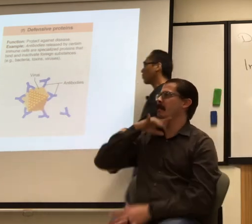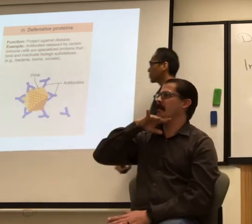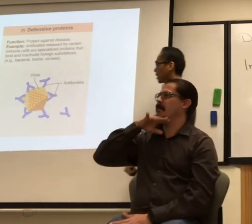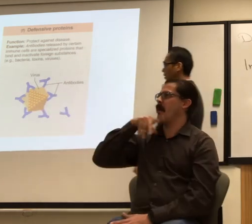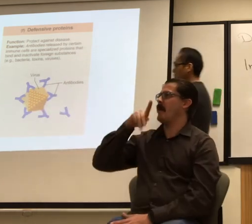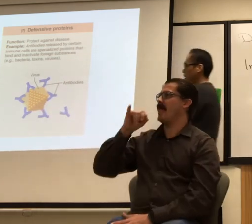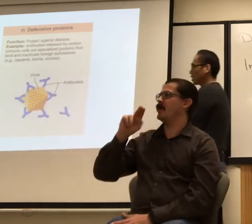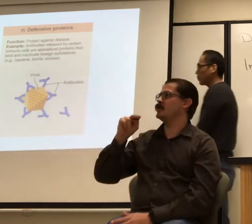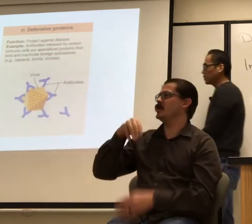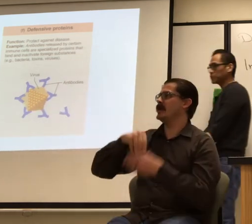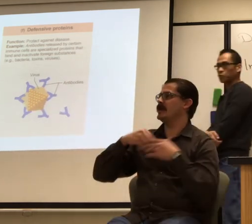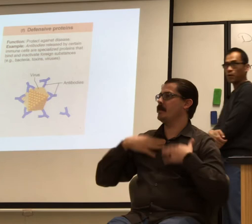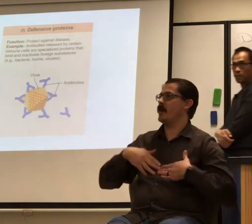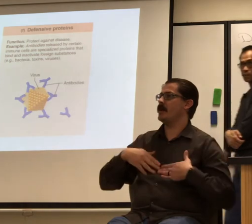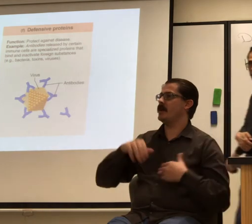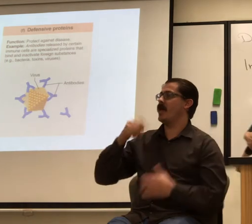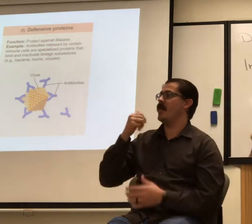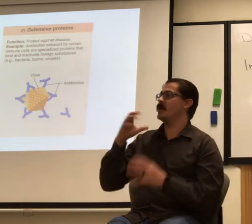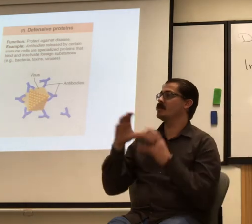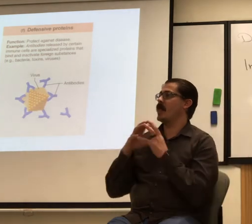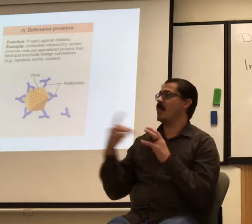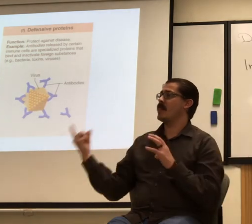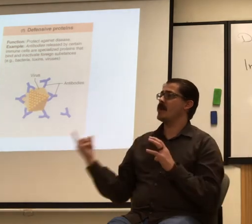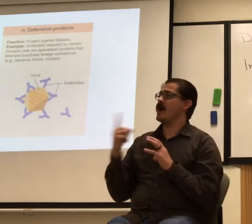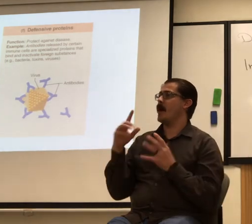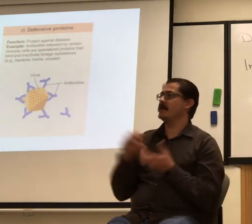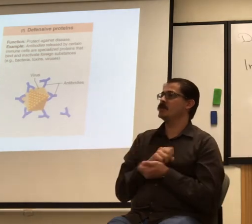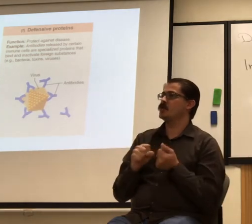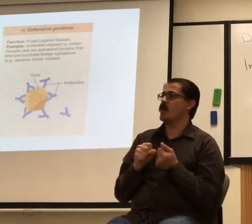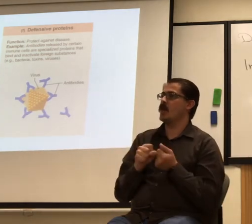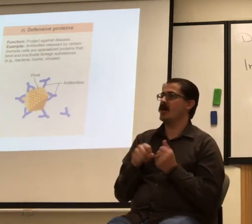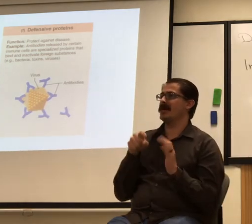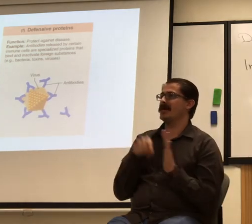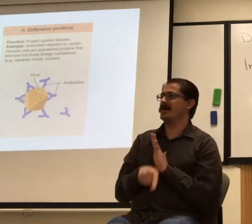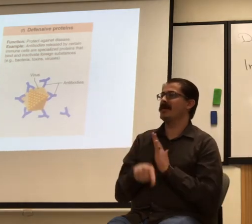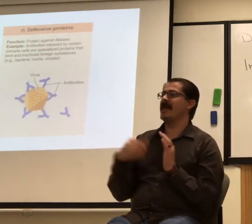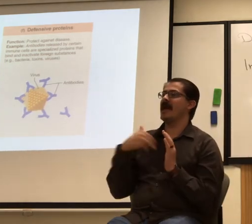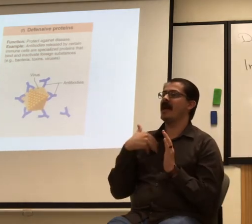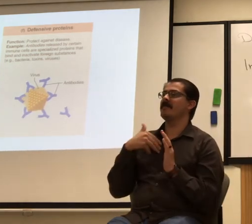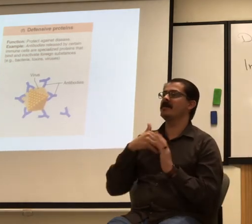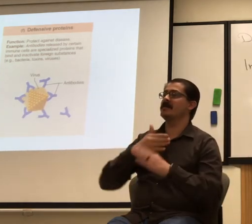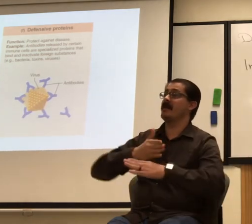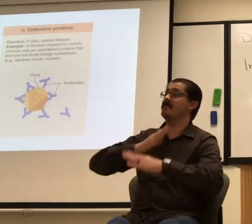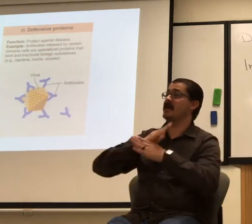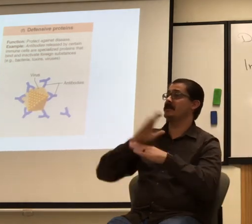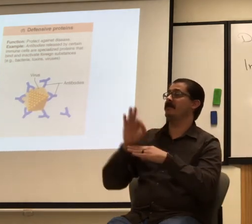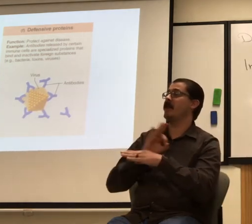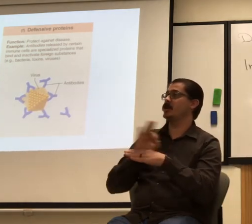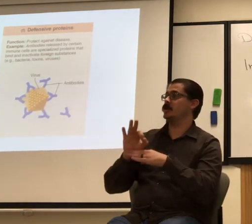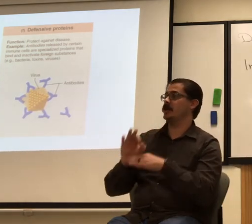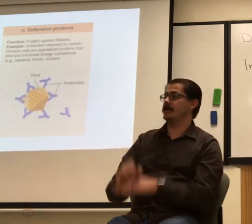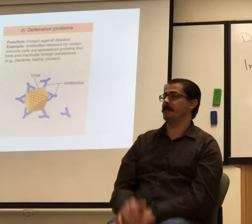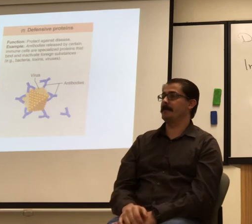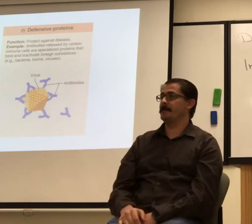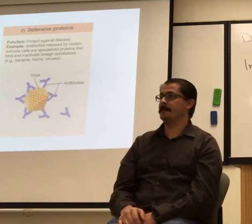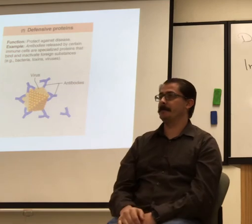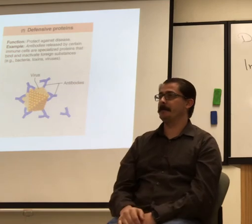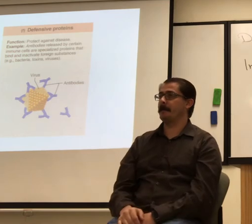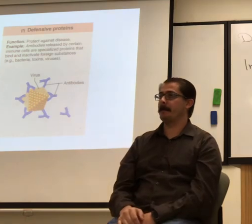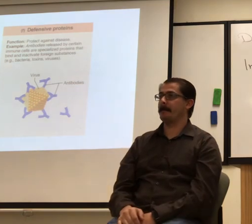and then other cells can come and destroy them. So they have a defensive function, and